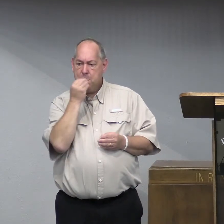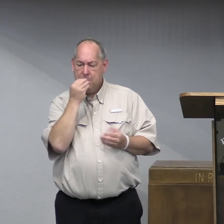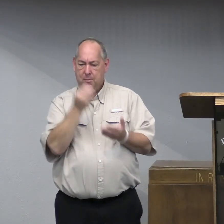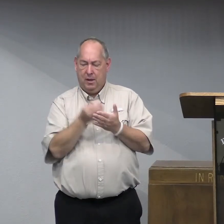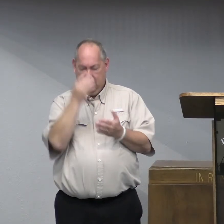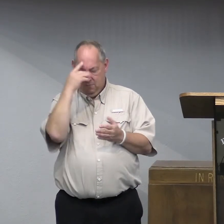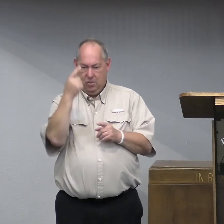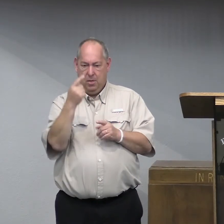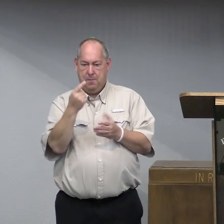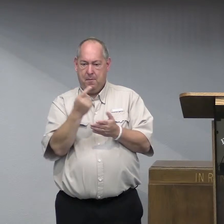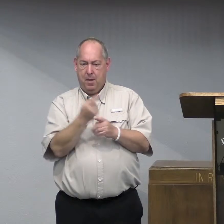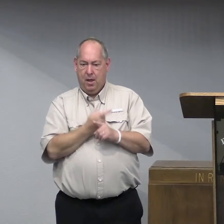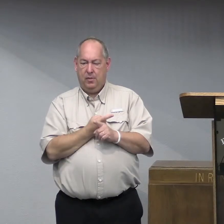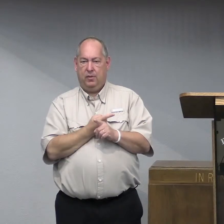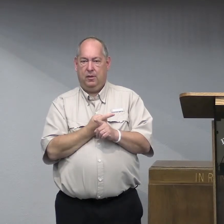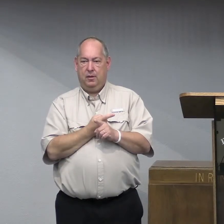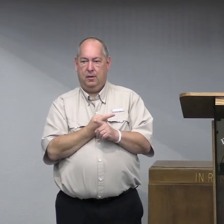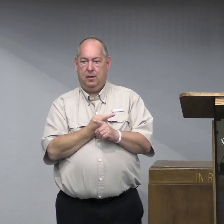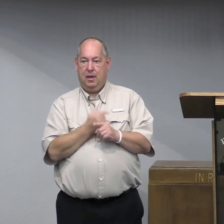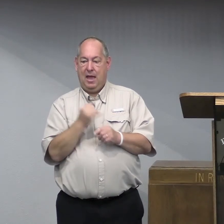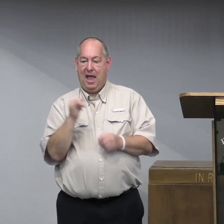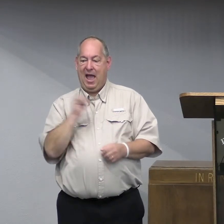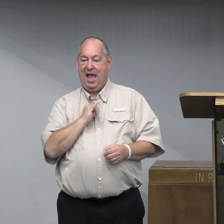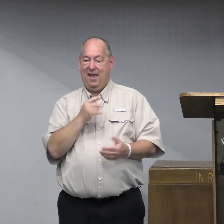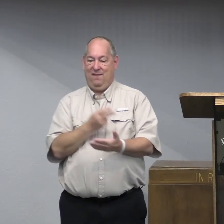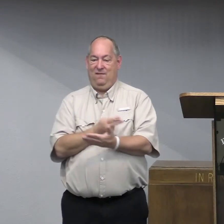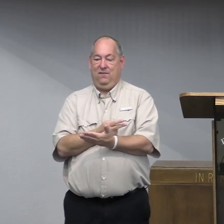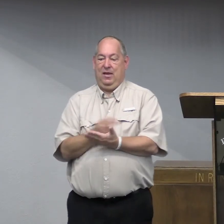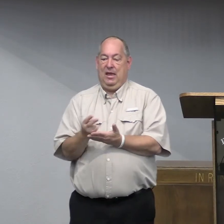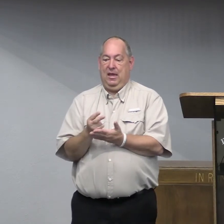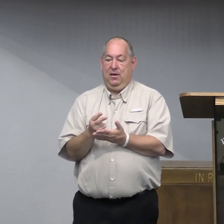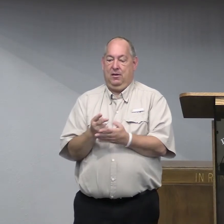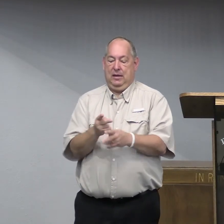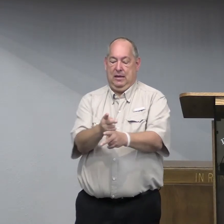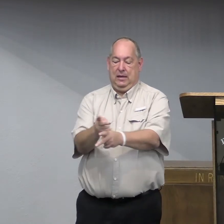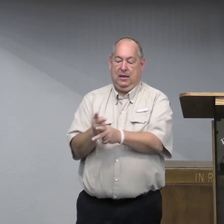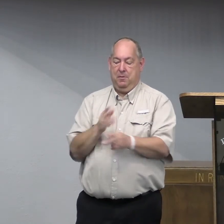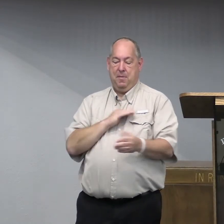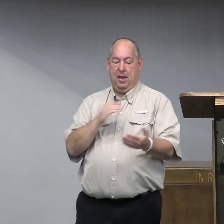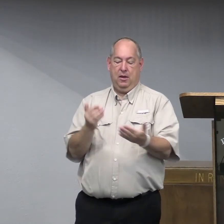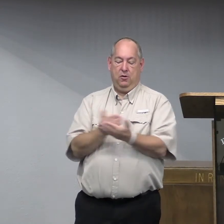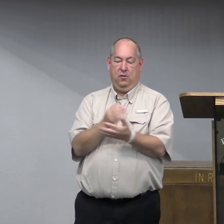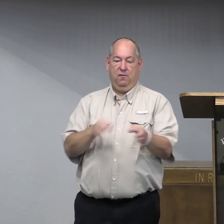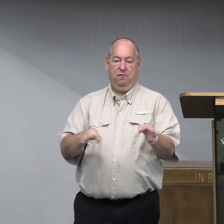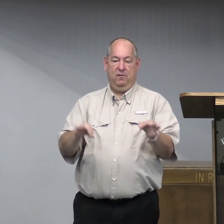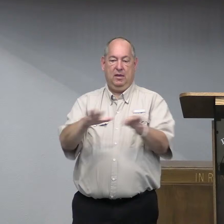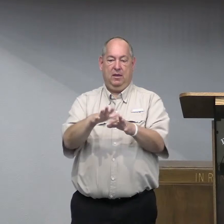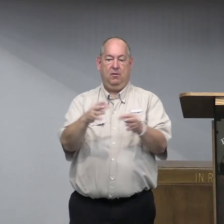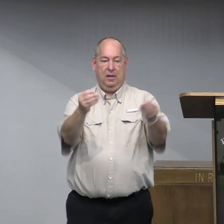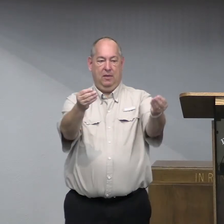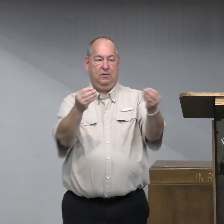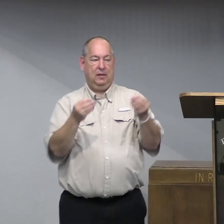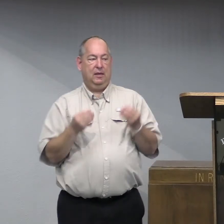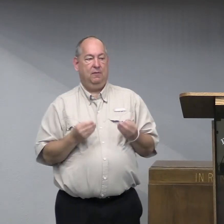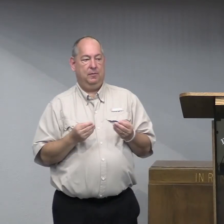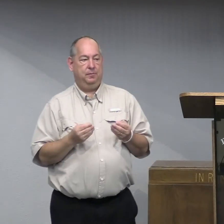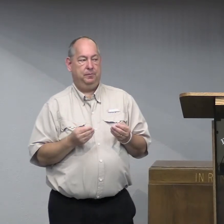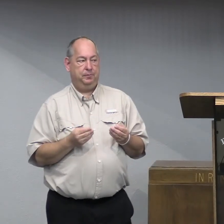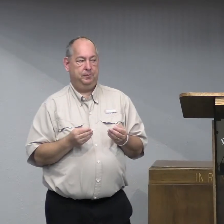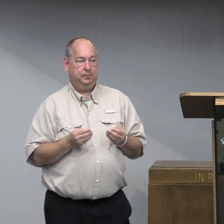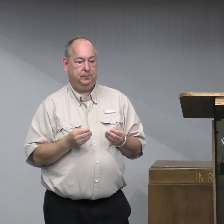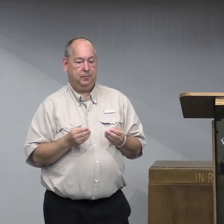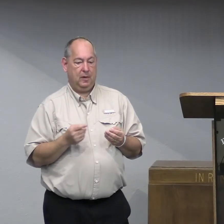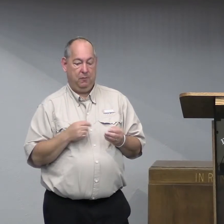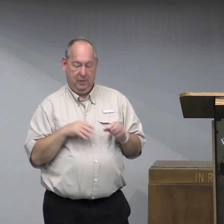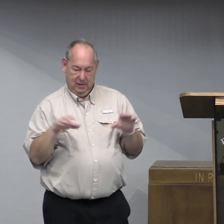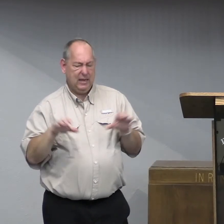month." I failed to tend my new field that I had been given. We